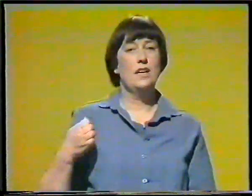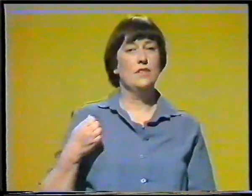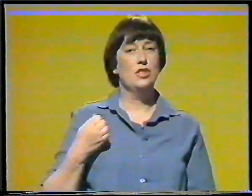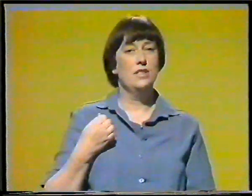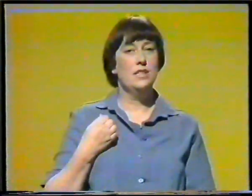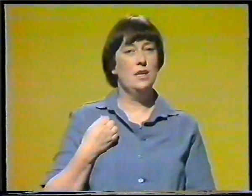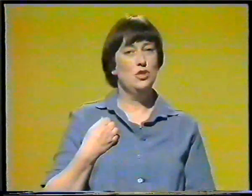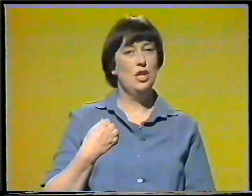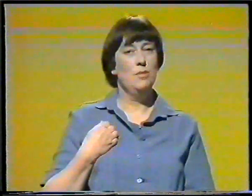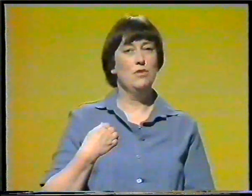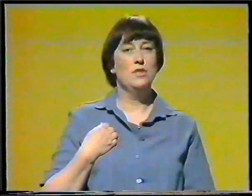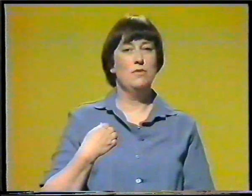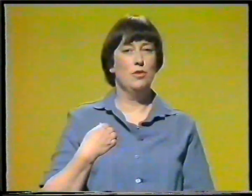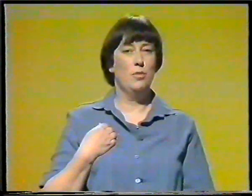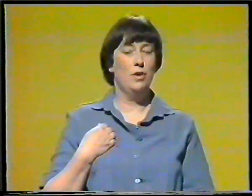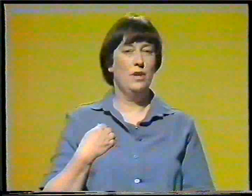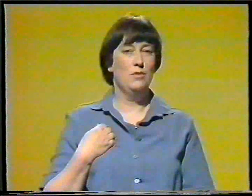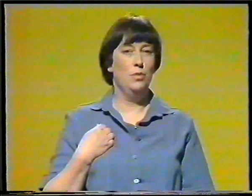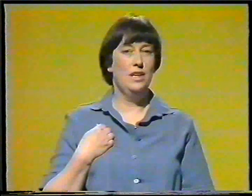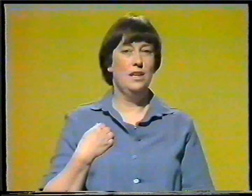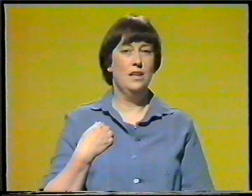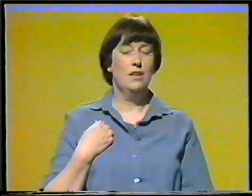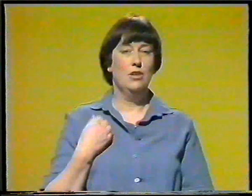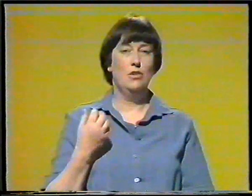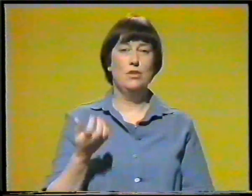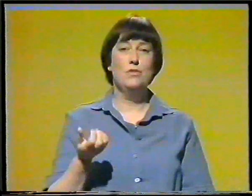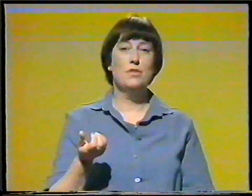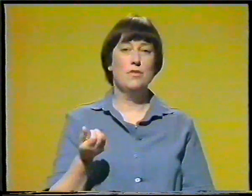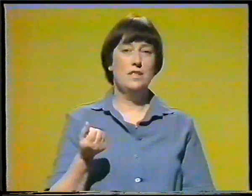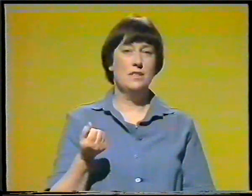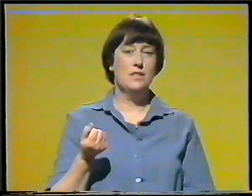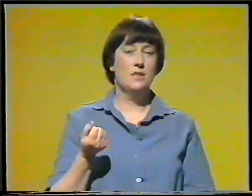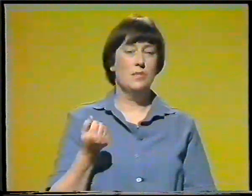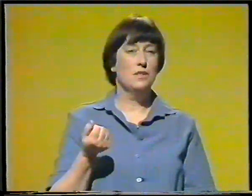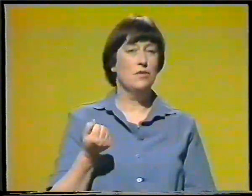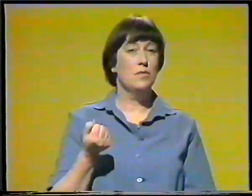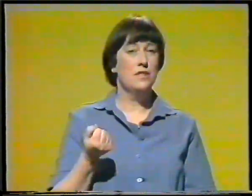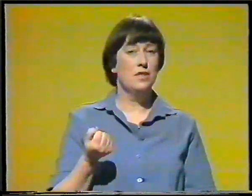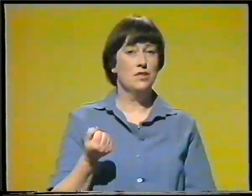trace out the same shape as you did for the pronoun we, and you use the fist because of the possession.